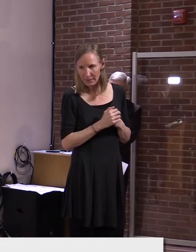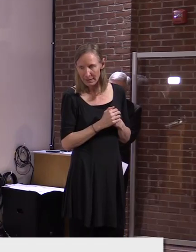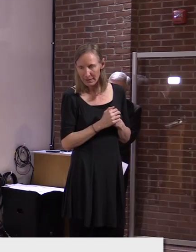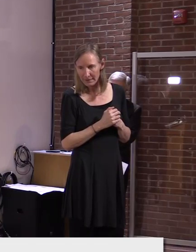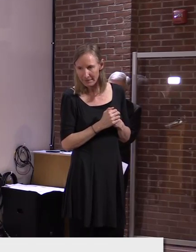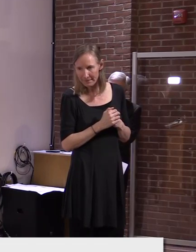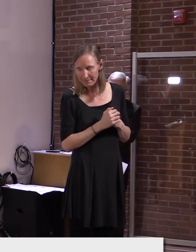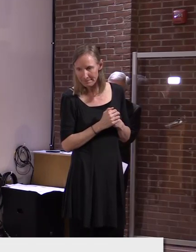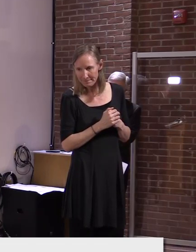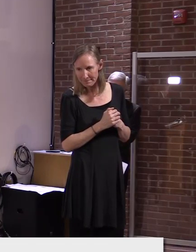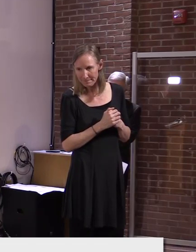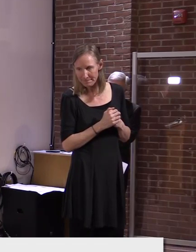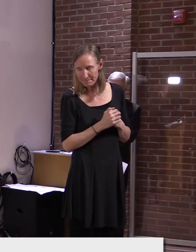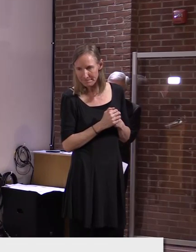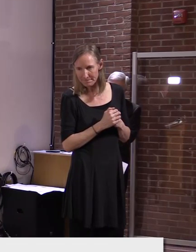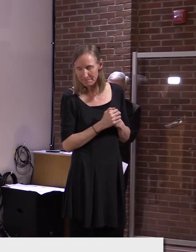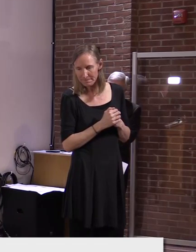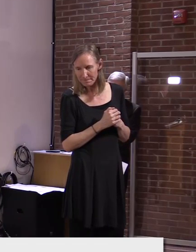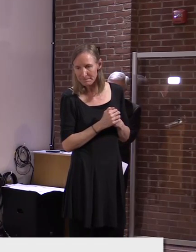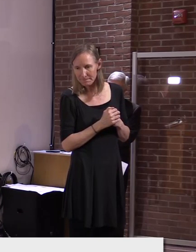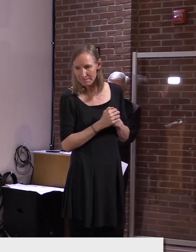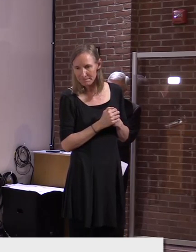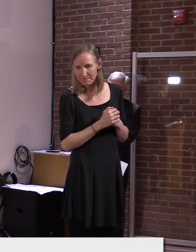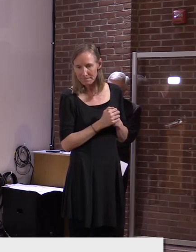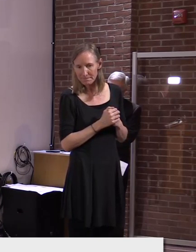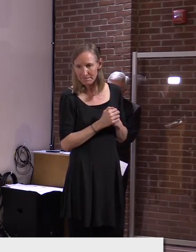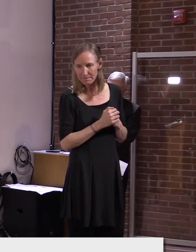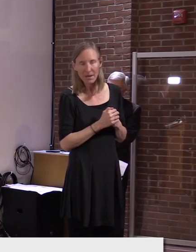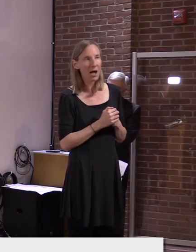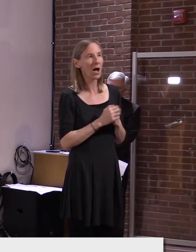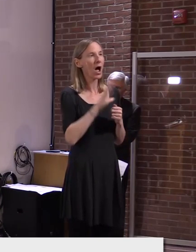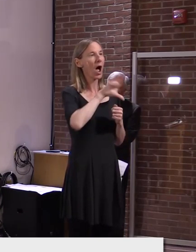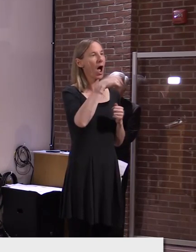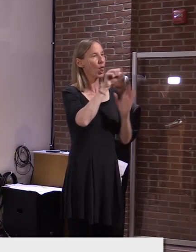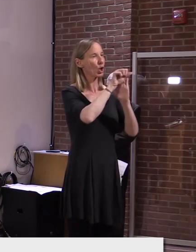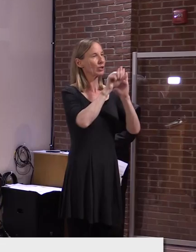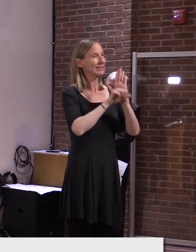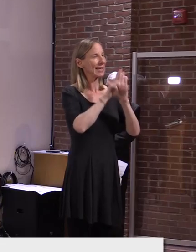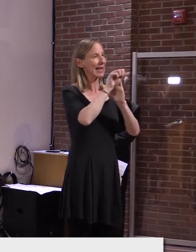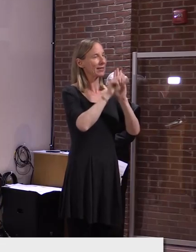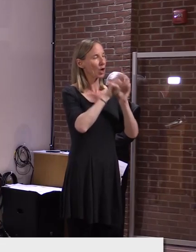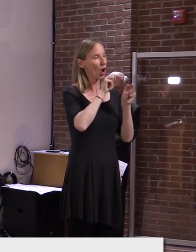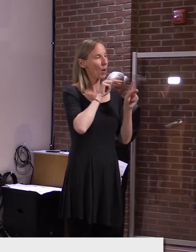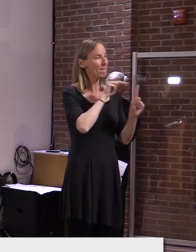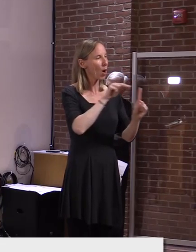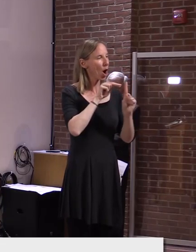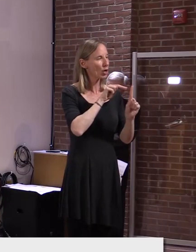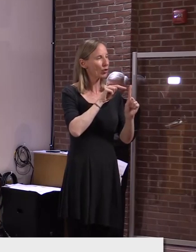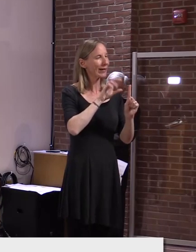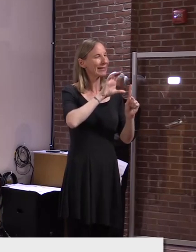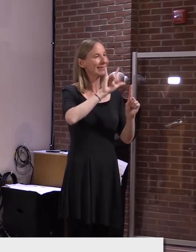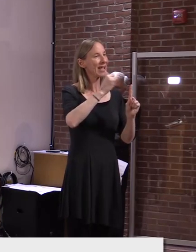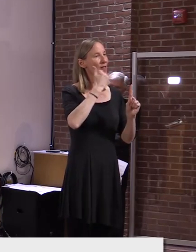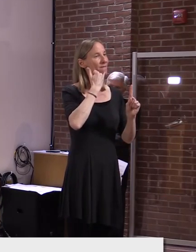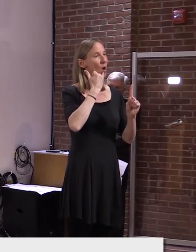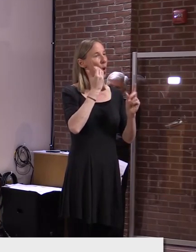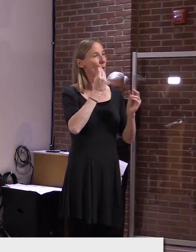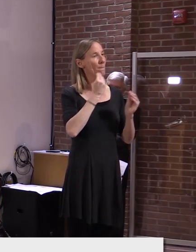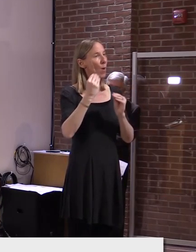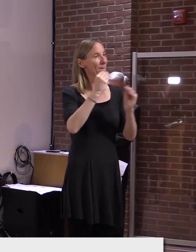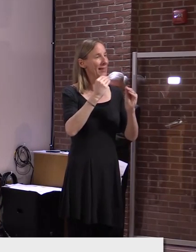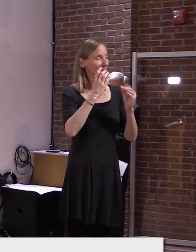I note that other states are beginning to monitor cell phone mobility data, and I'm curious if Vermont has any intention of providing